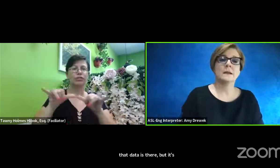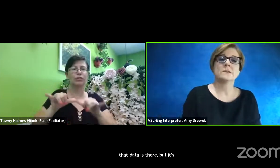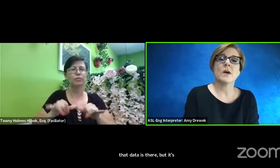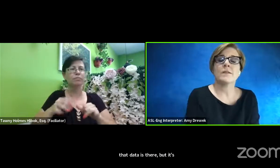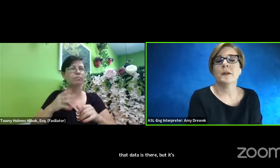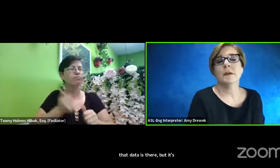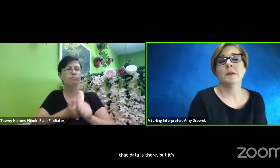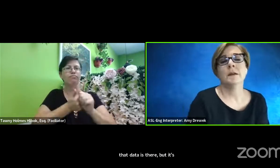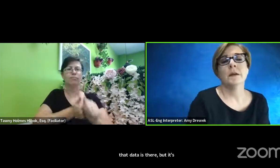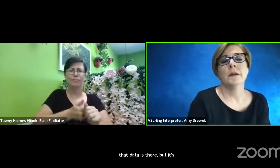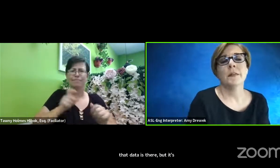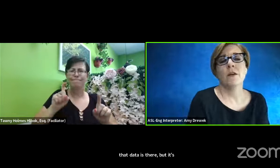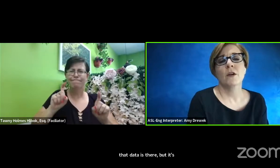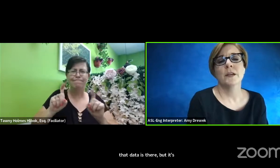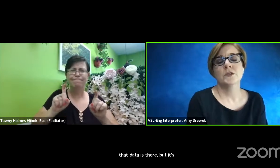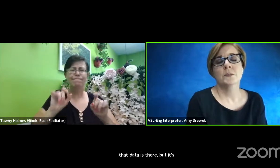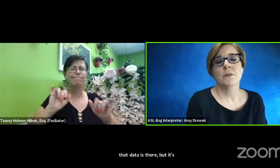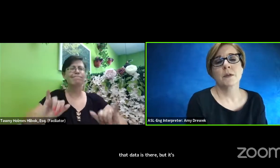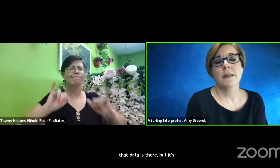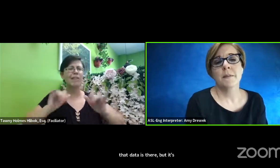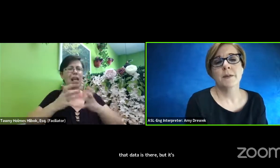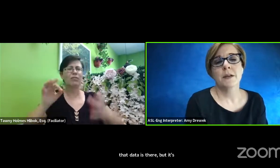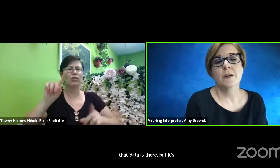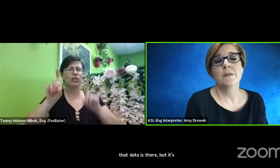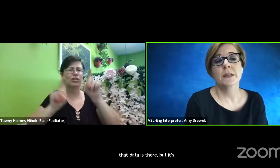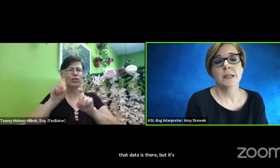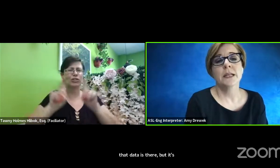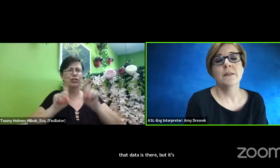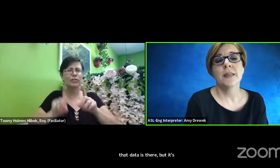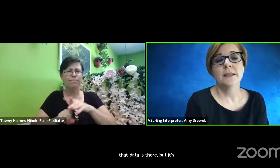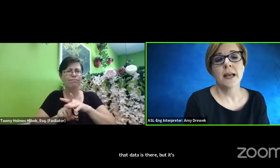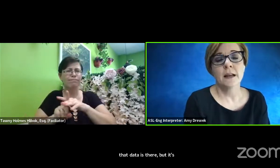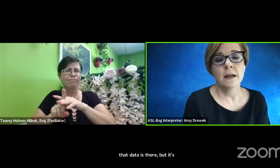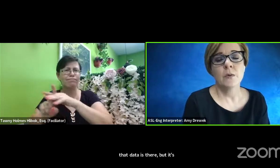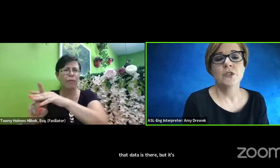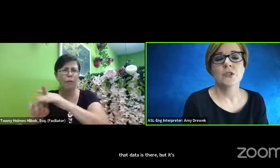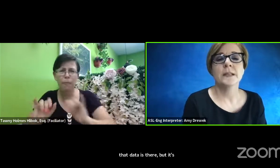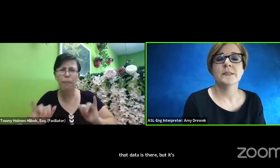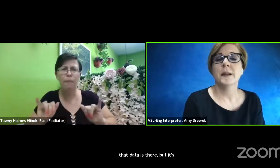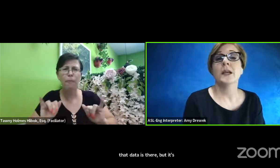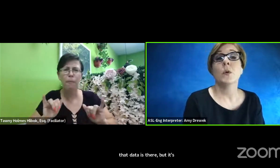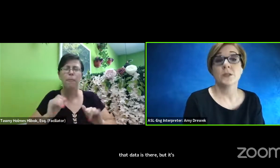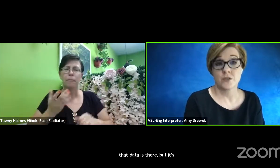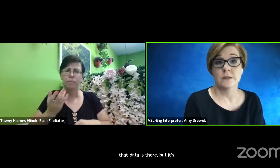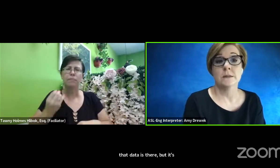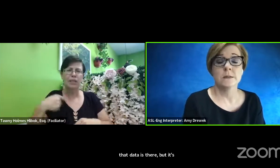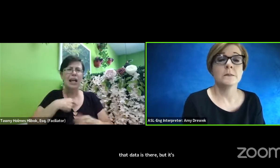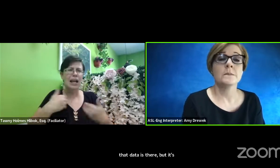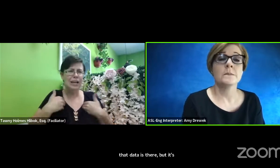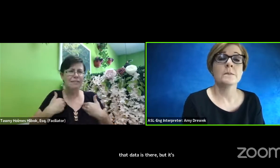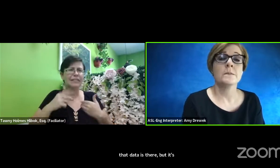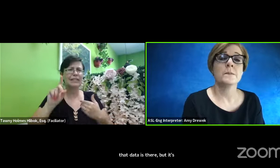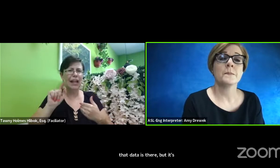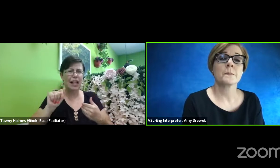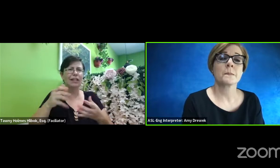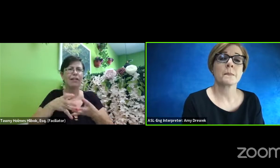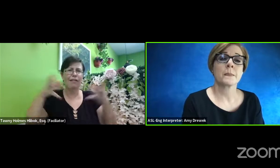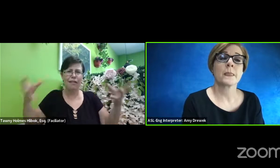it. It is often, there are issues with reliability or validity of that data, which leaves many questions.